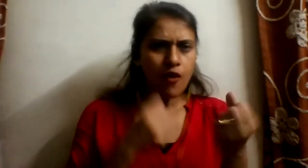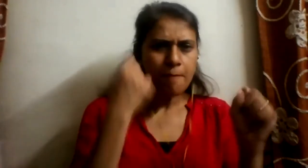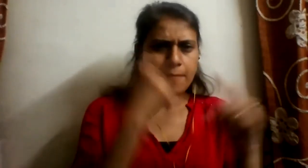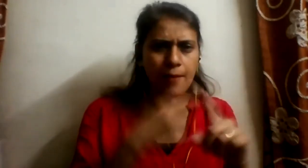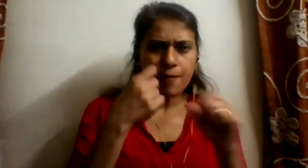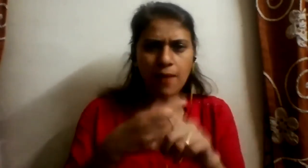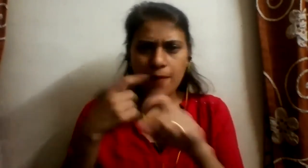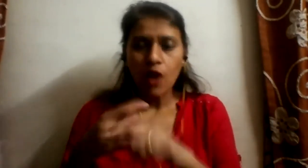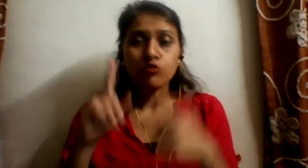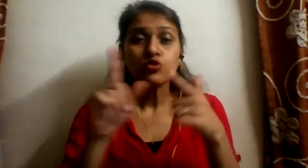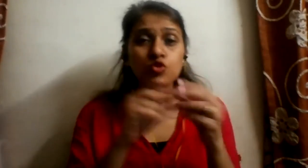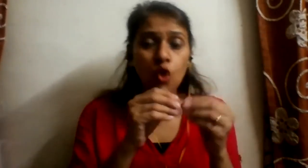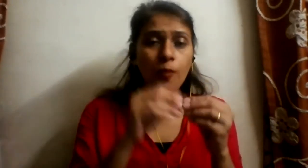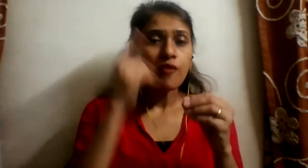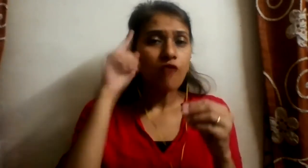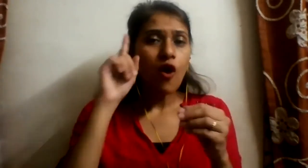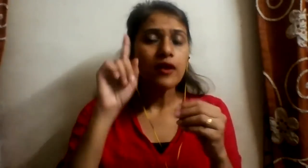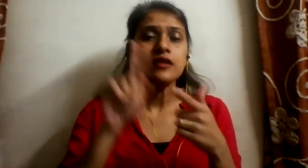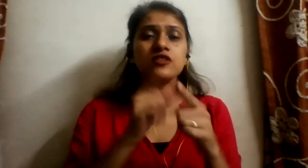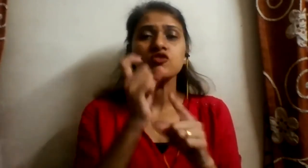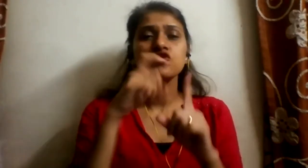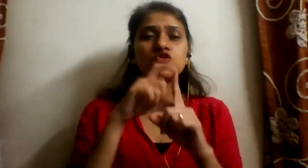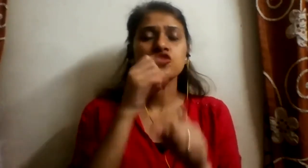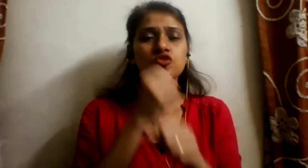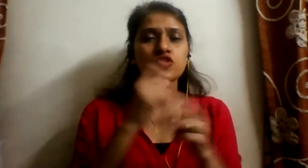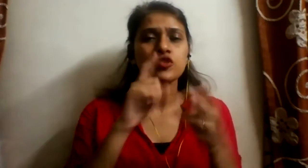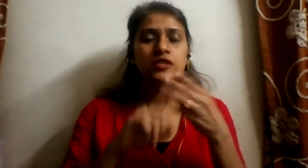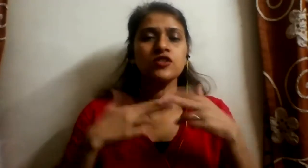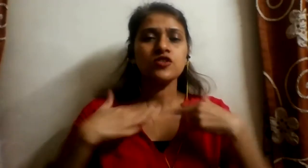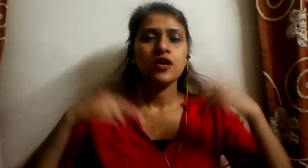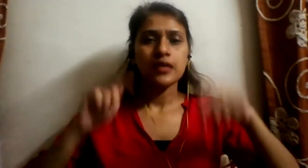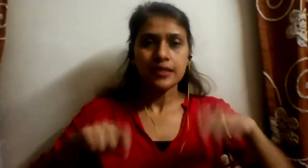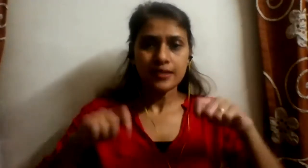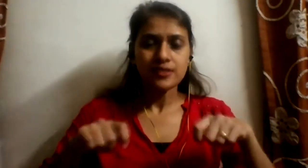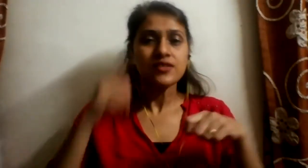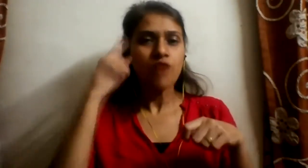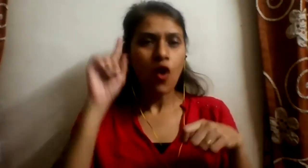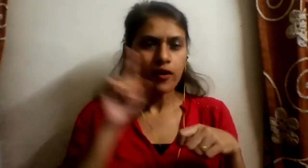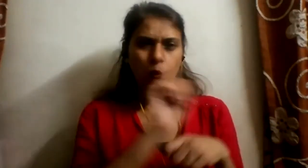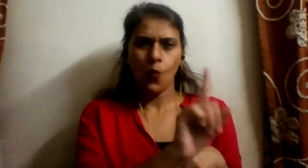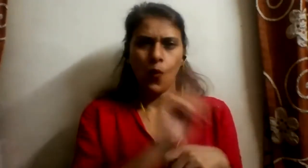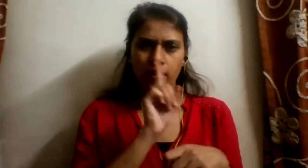of judge was identified for blind in the first identification portion in 2001 and subsequently also in